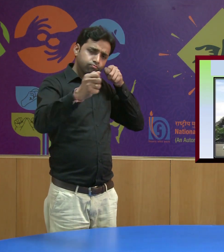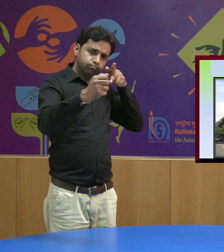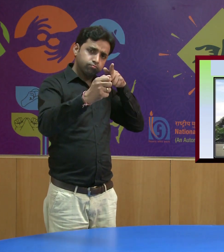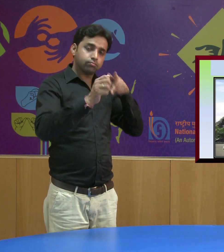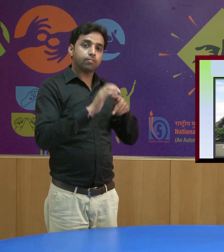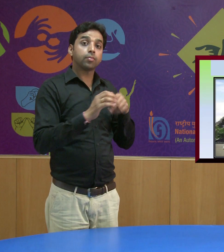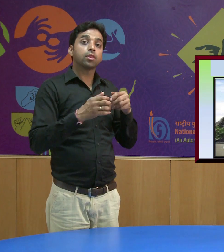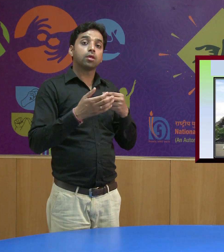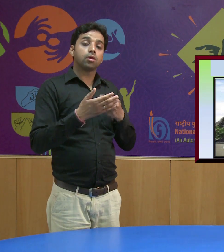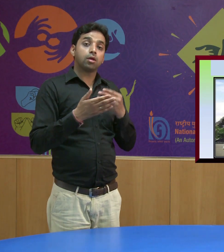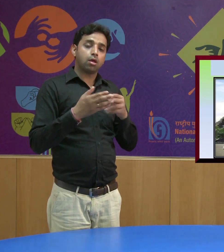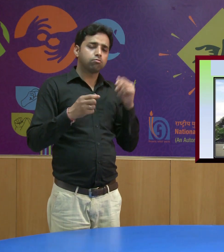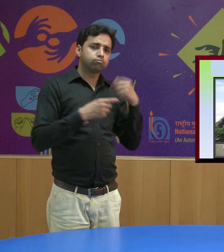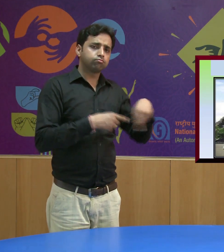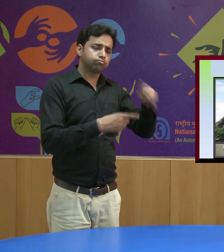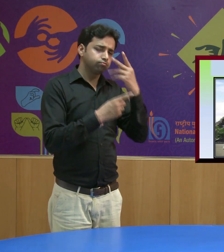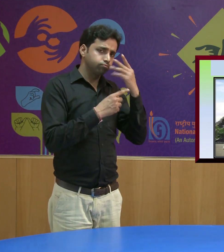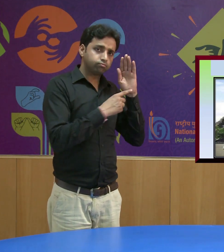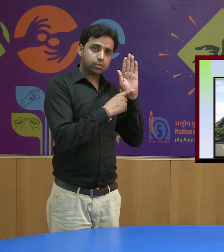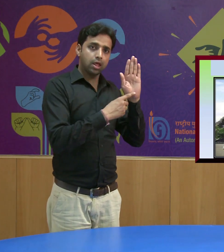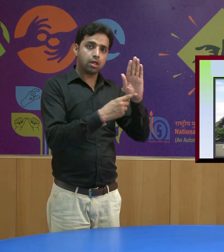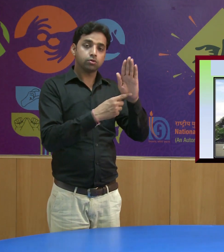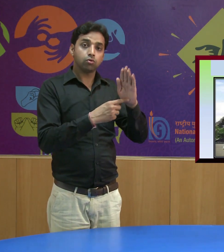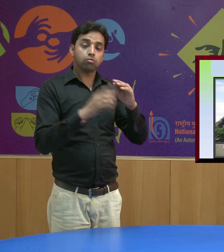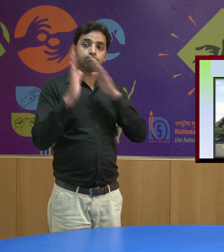have been shown on the walls of this temple.